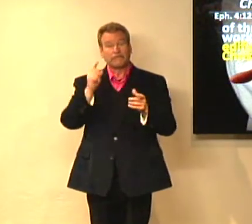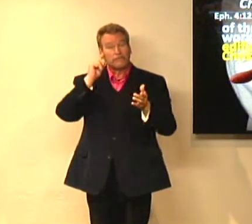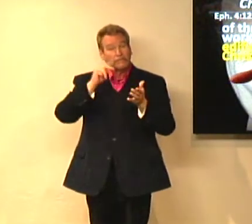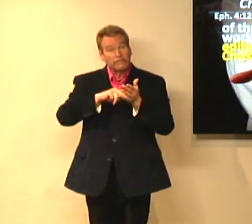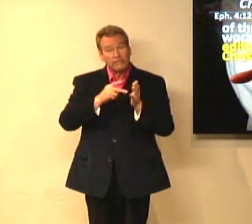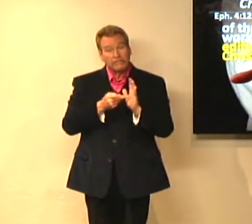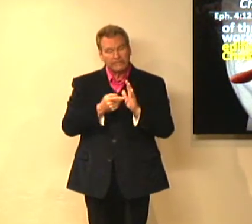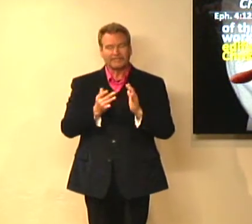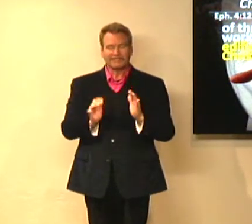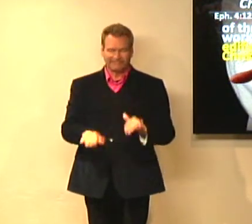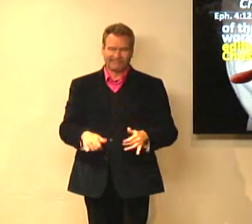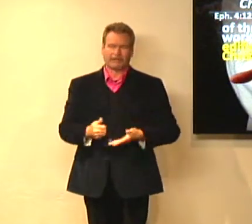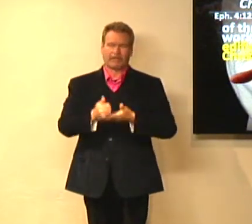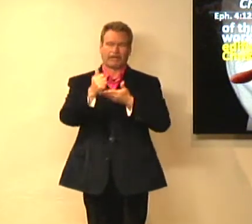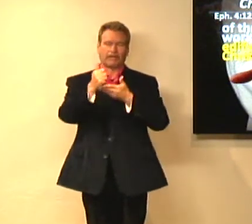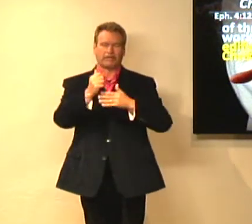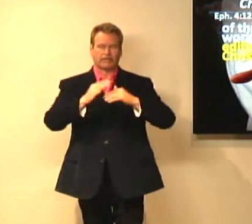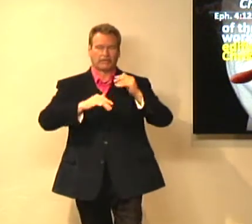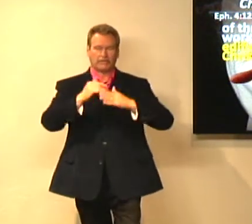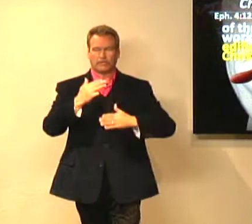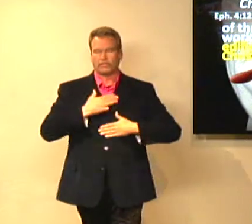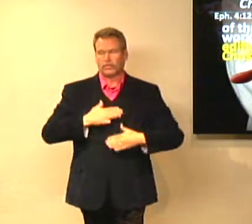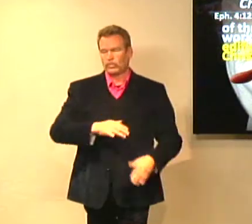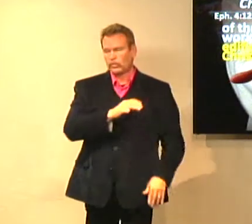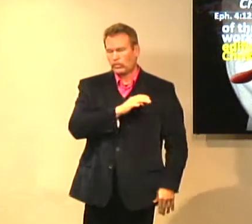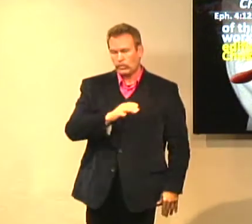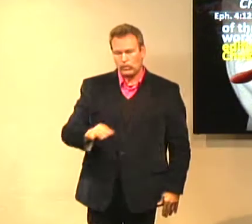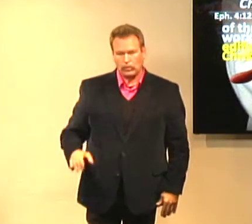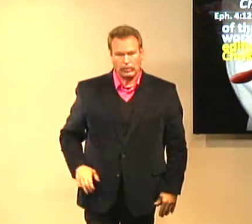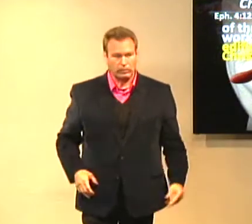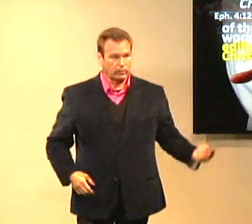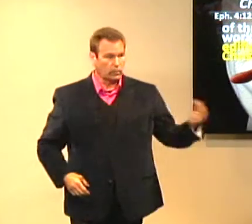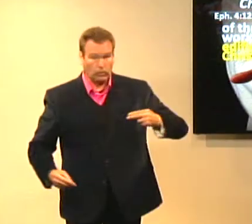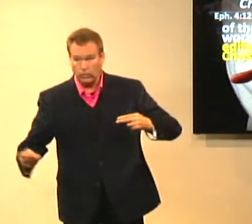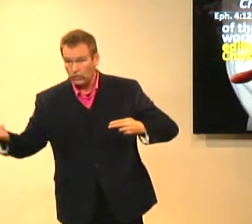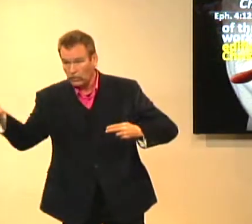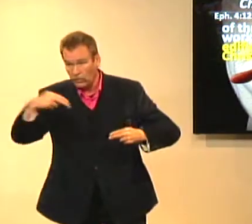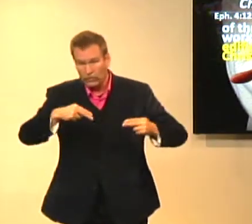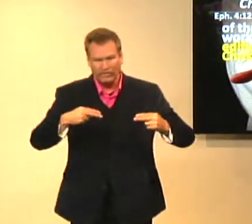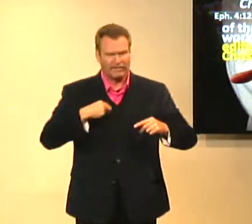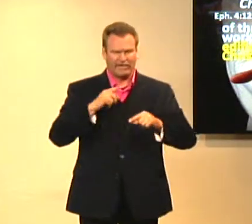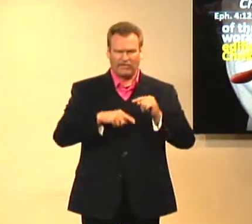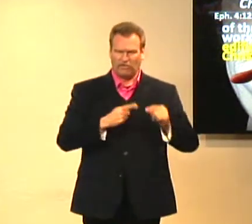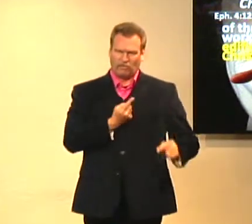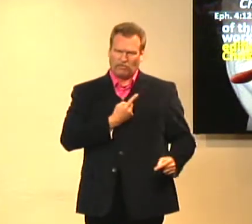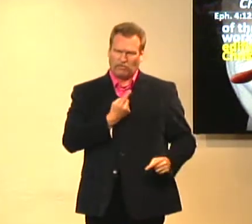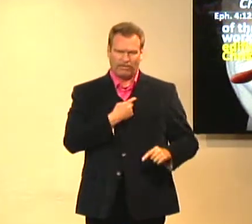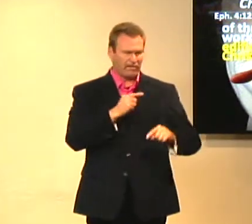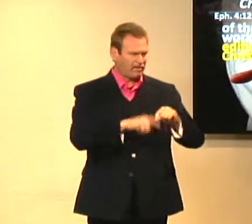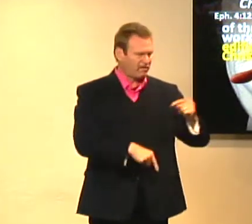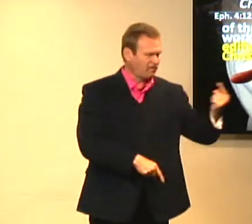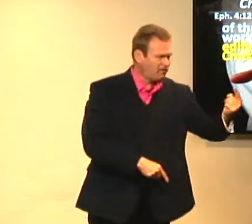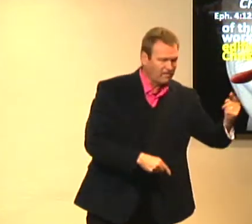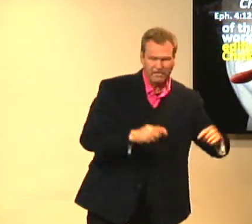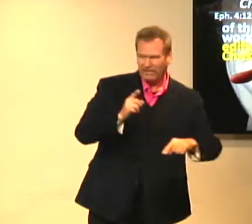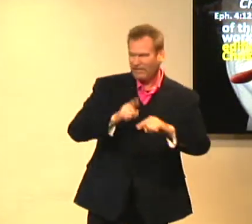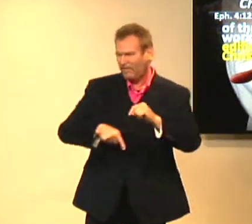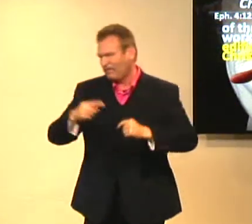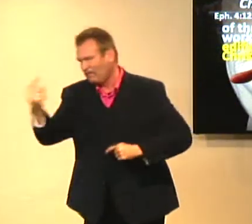So these gifts, their purpose is for helping and to edify and for building the body of Christ. We can't do things alone.